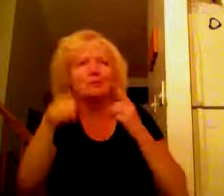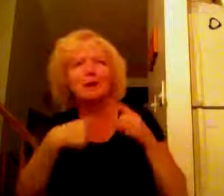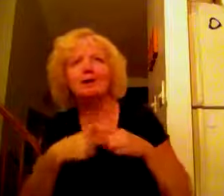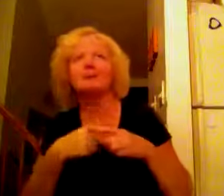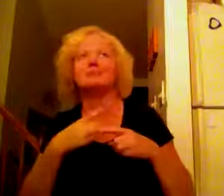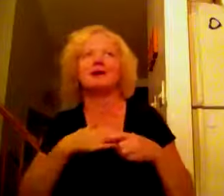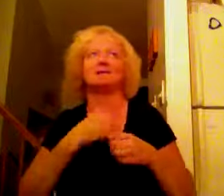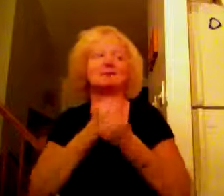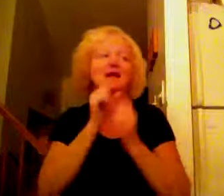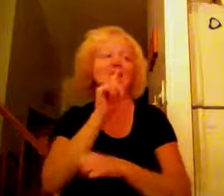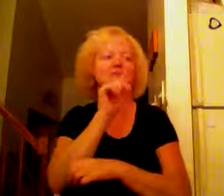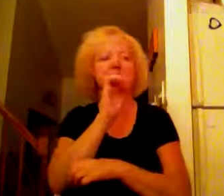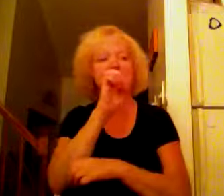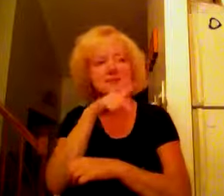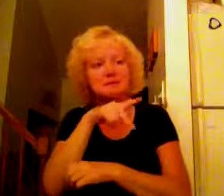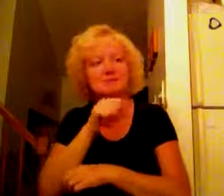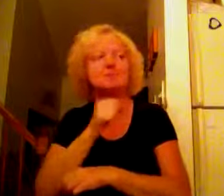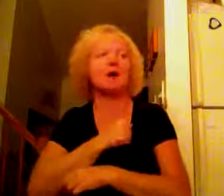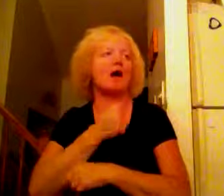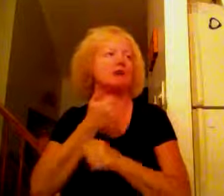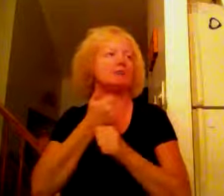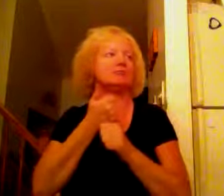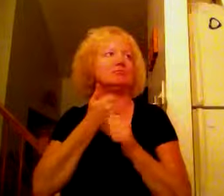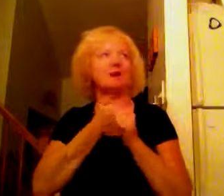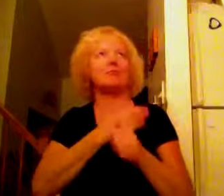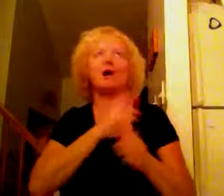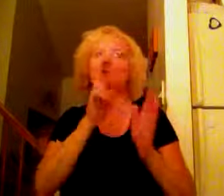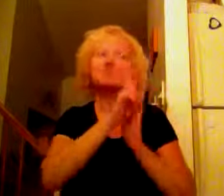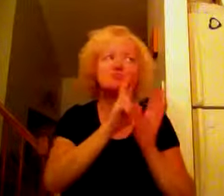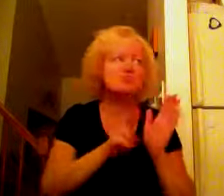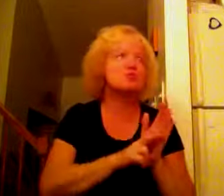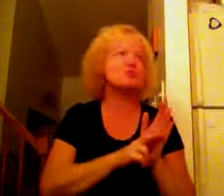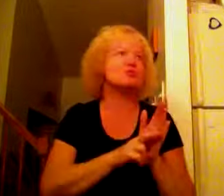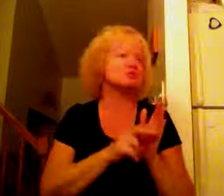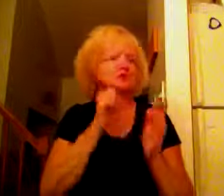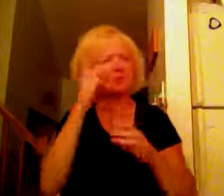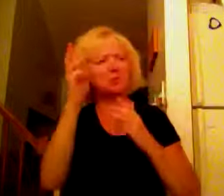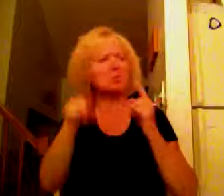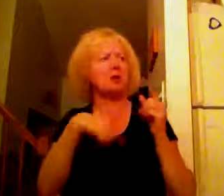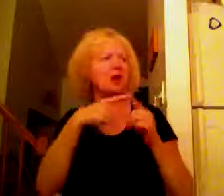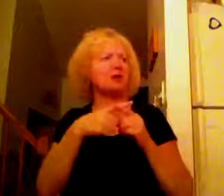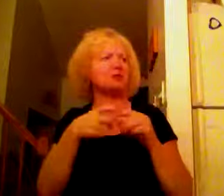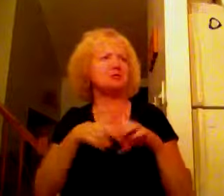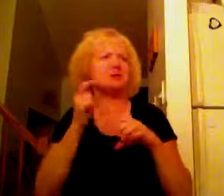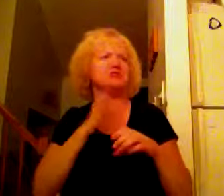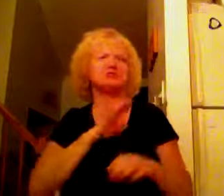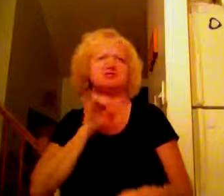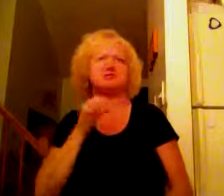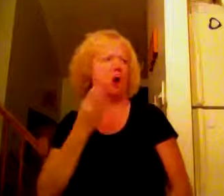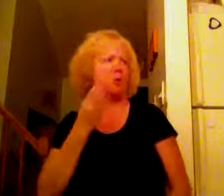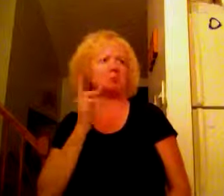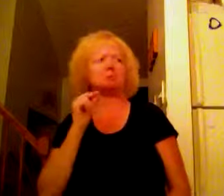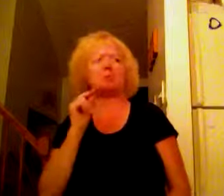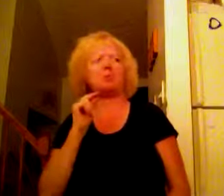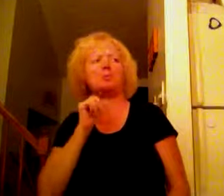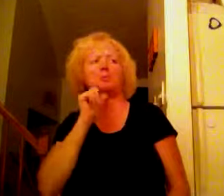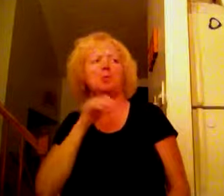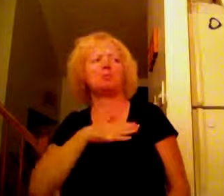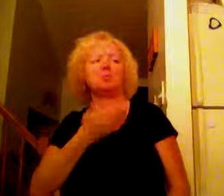tips, then I don't worry about it to the extreme where I want to quit my job. Today and every day, I hope that I always remember to wear gloves.